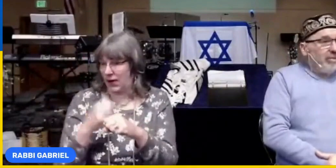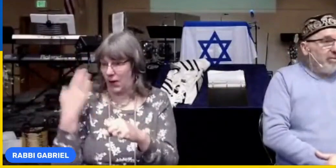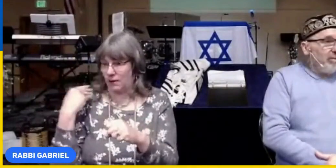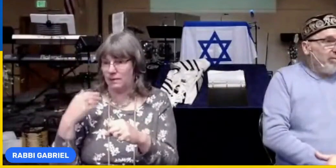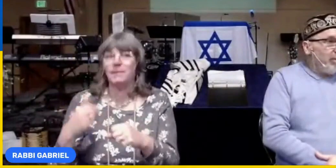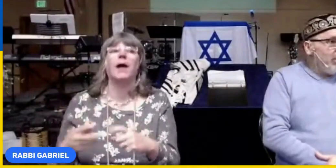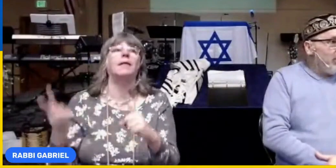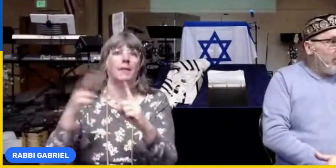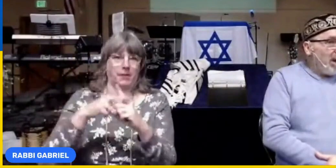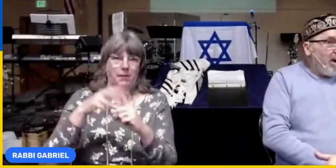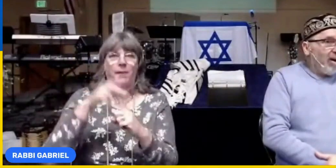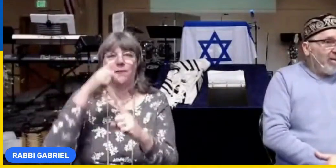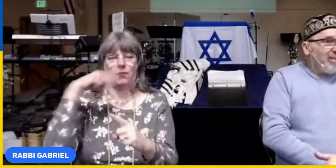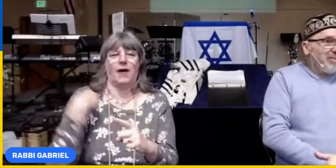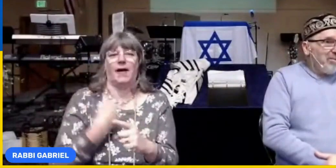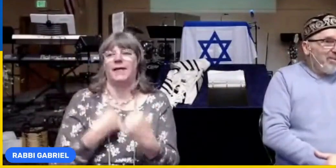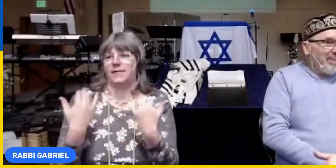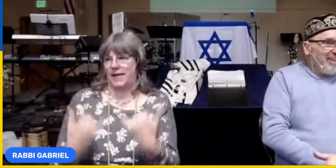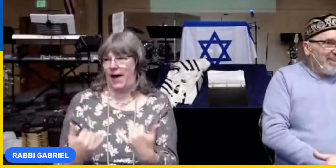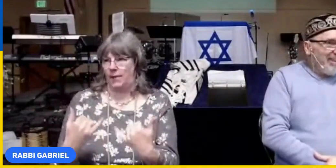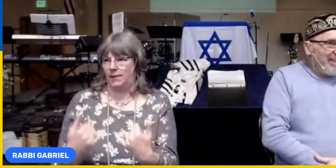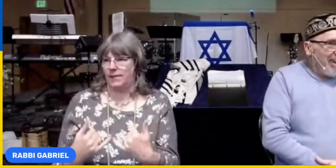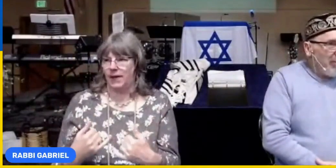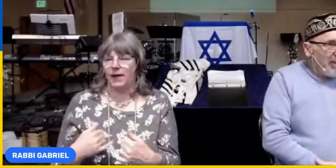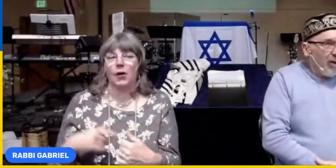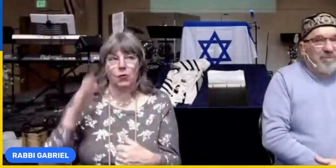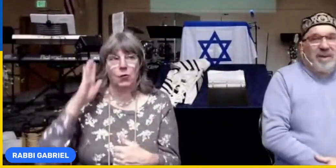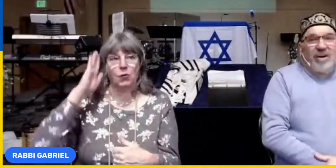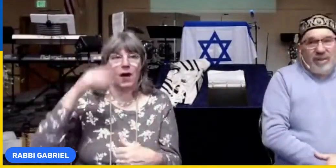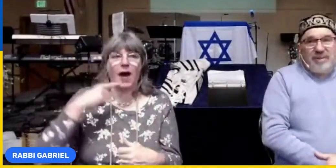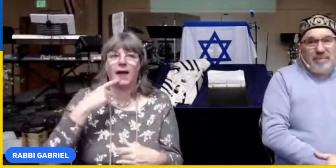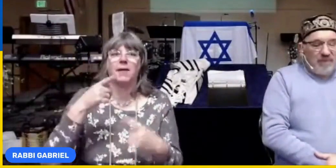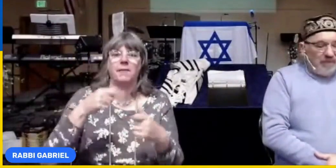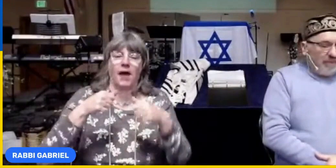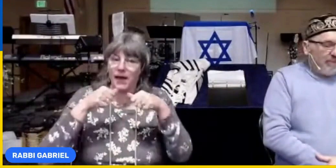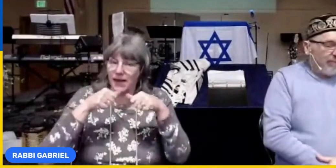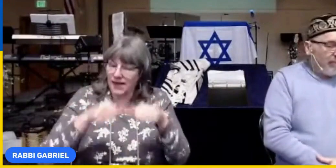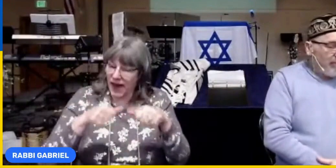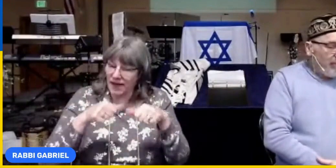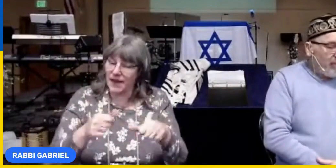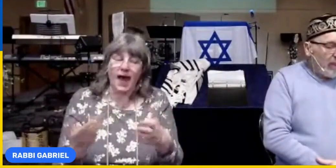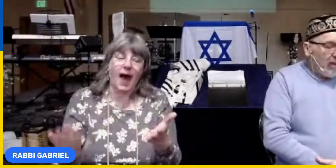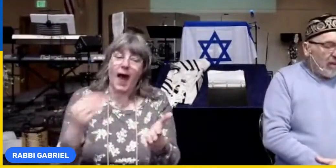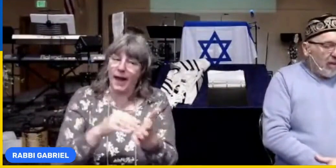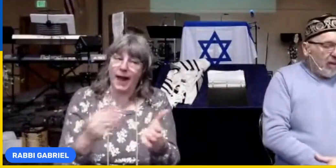these verses by heart soon. I've been harping on them.